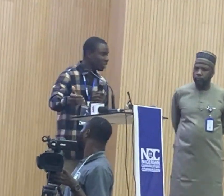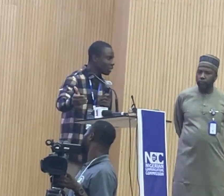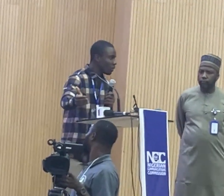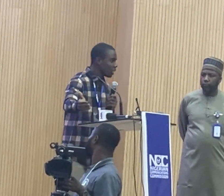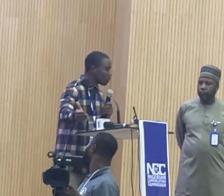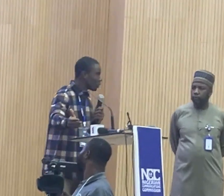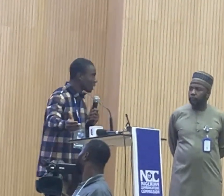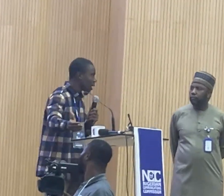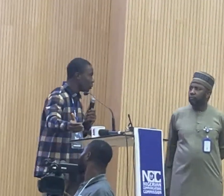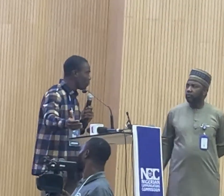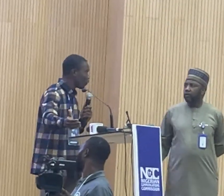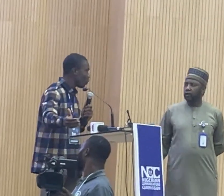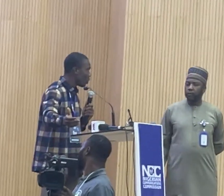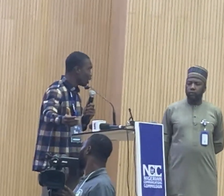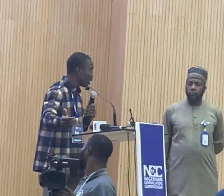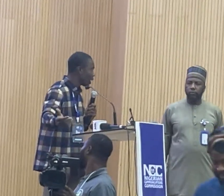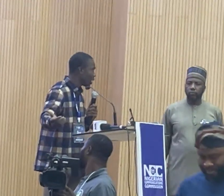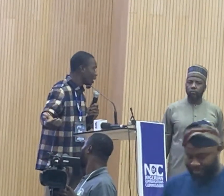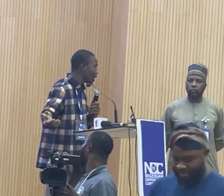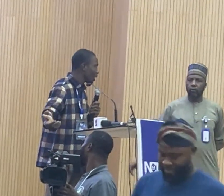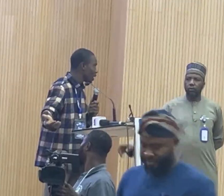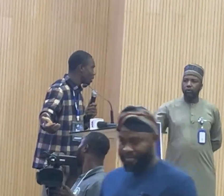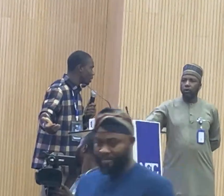The increment that was agreed for.